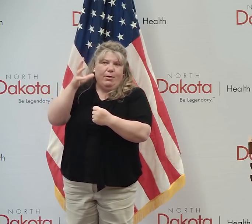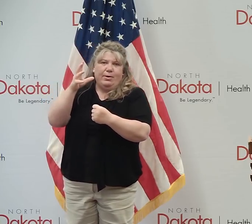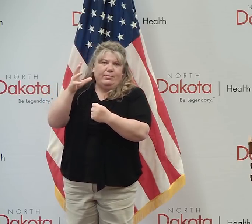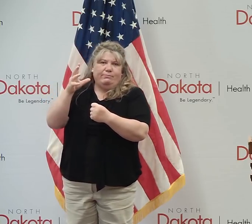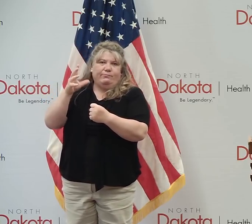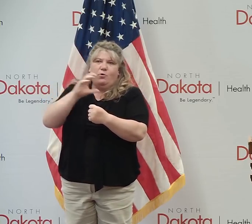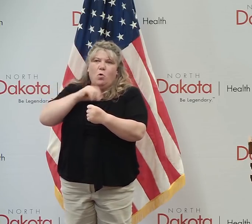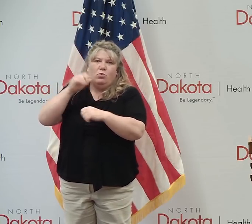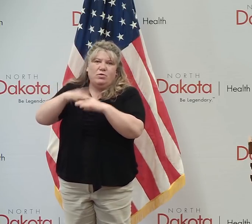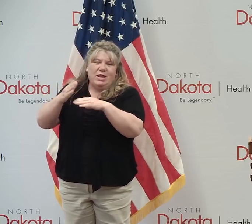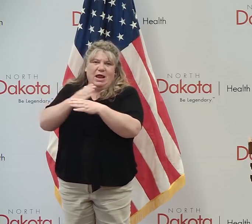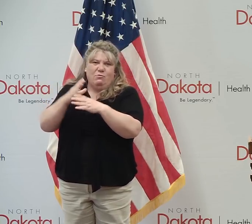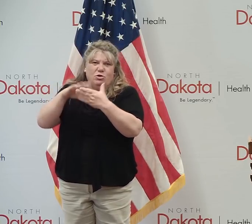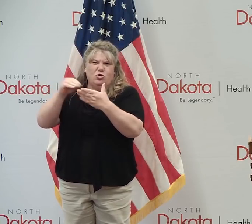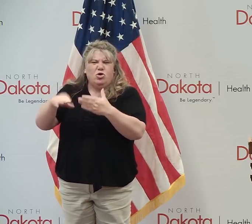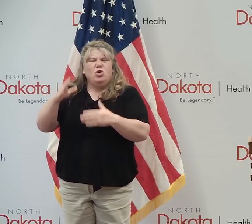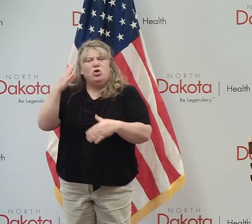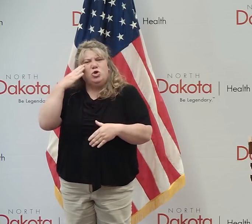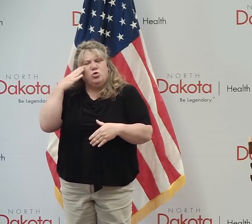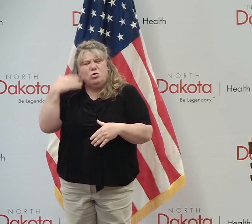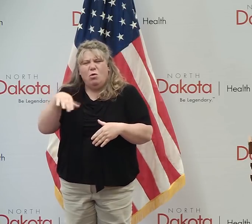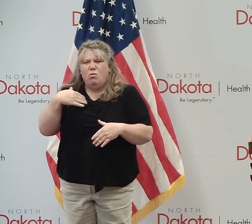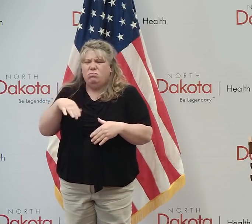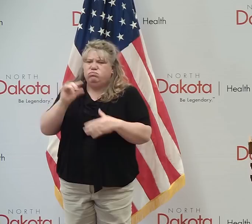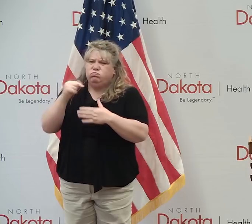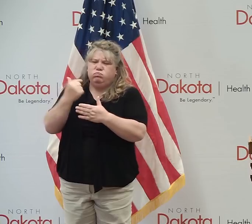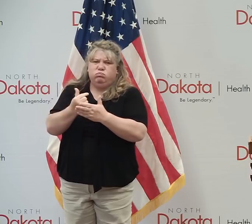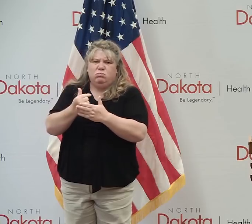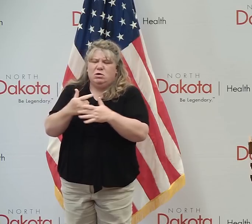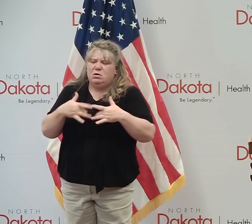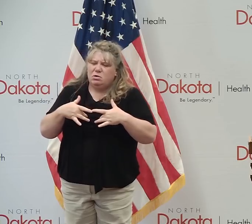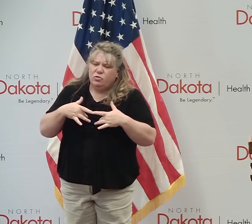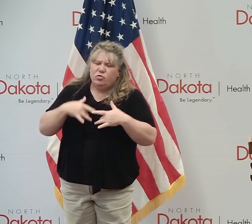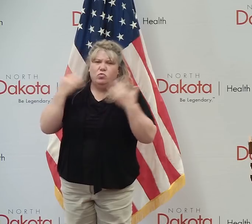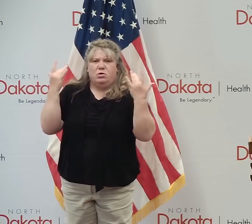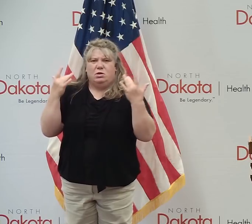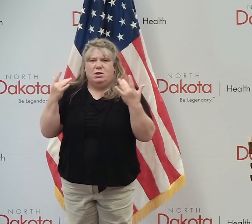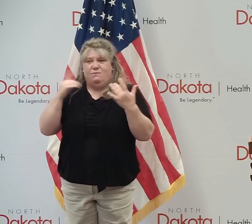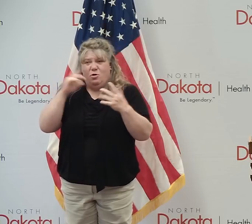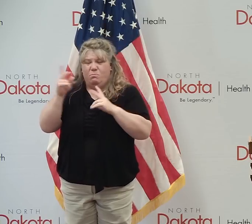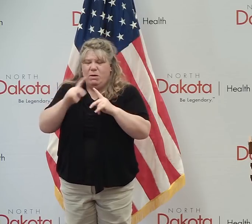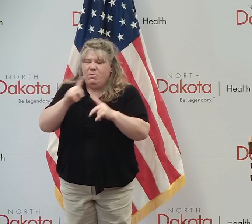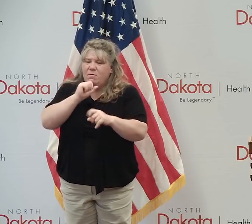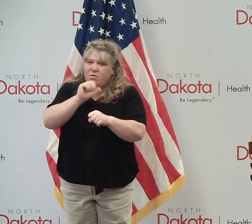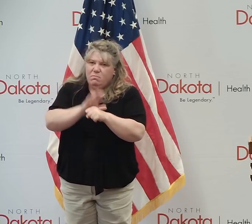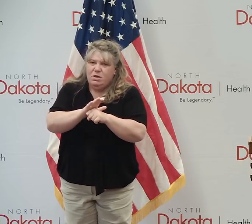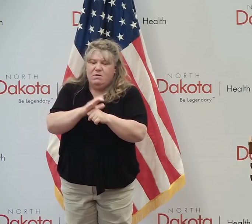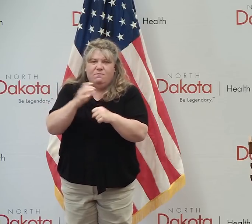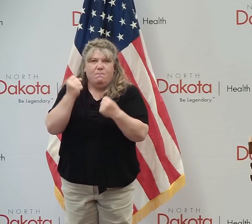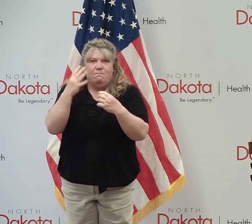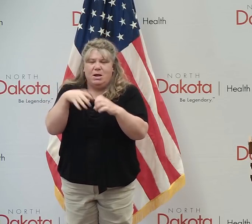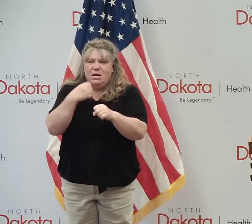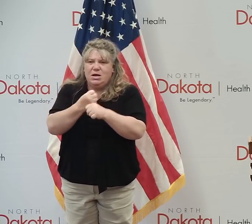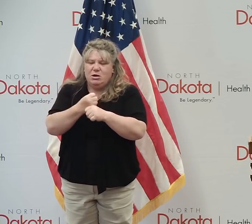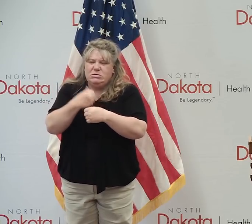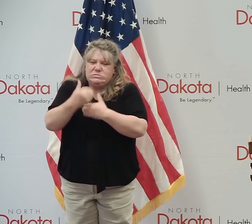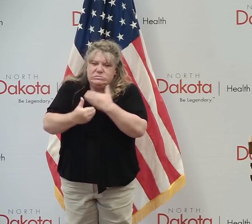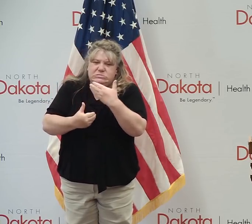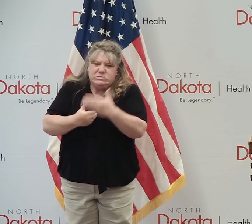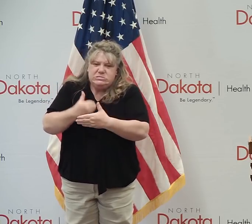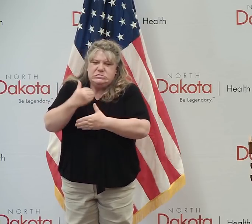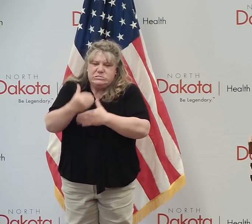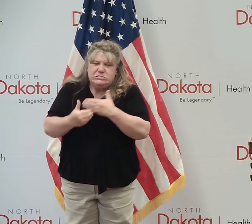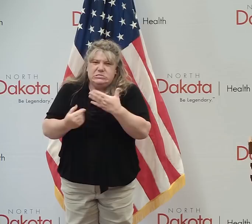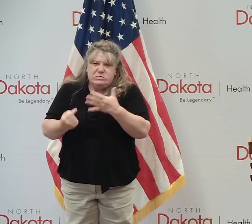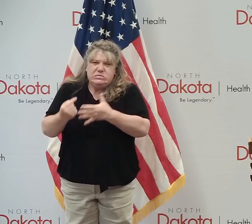than average students, you can know what a thrilling, emotional thing is for people that have committed for years to attain these